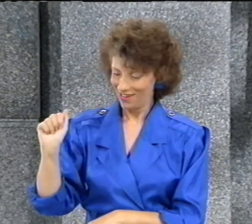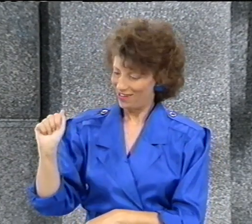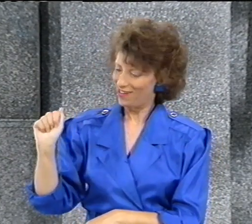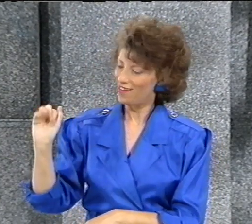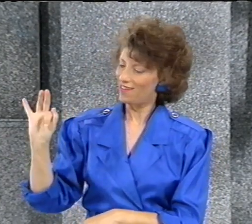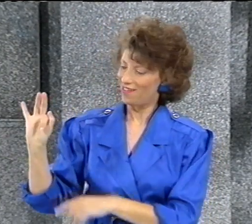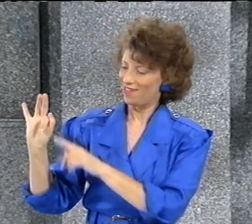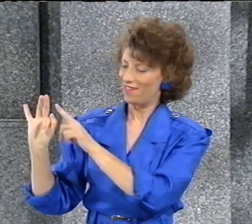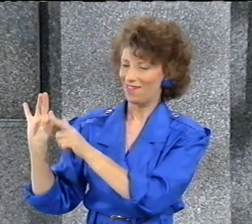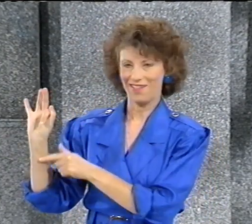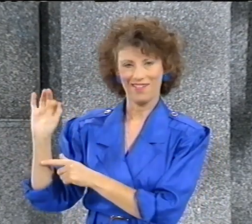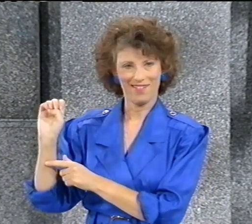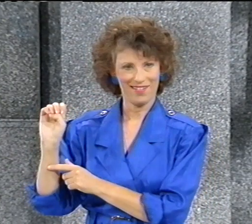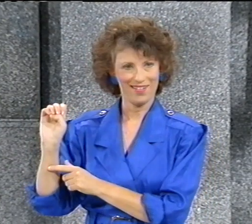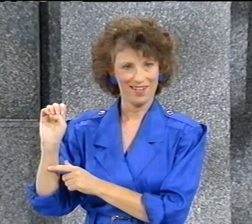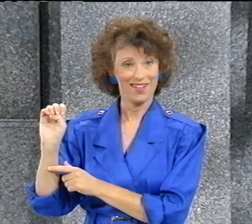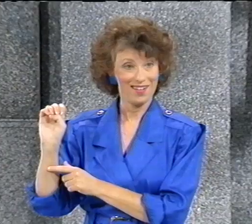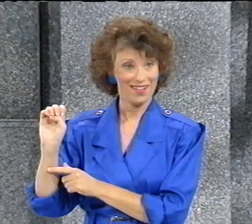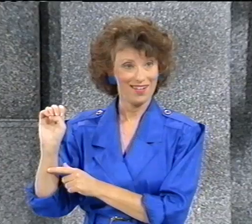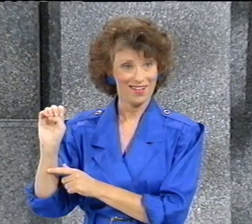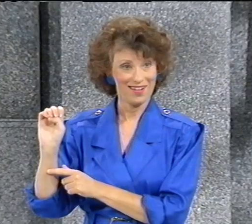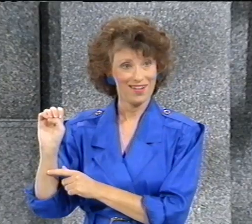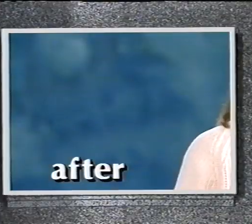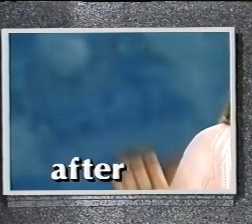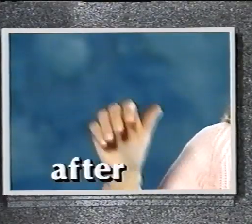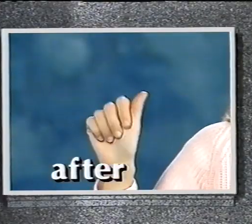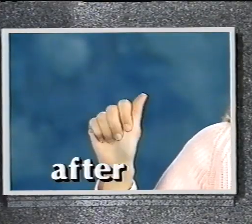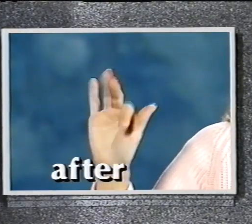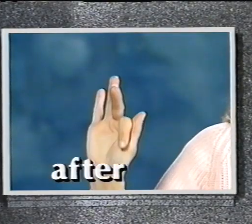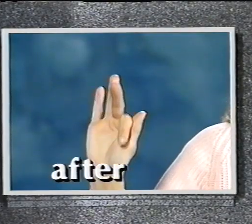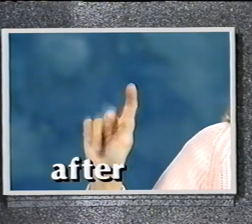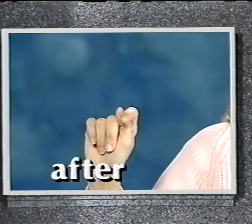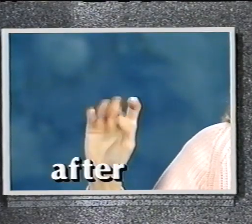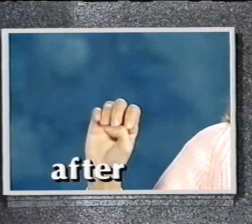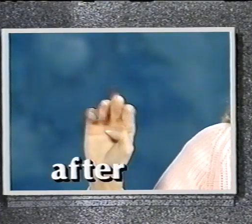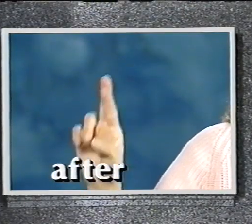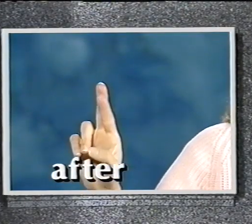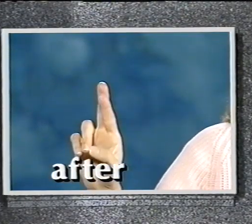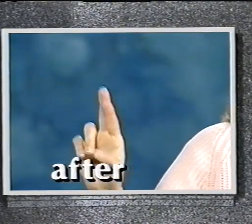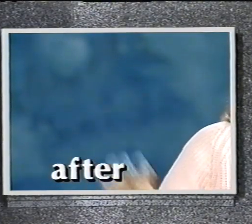and then go directly to the F, so that the thumb is still on the outside.